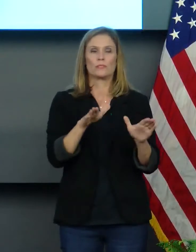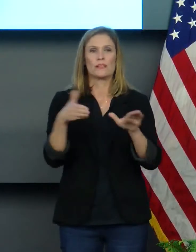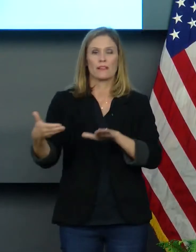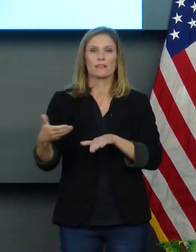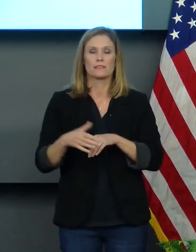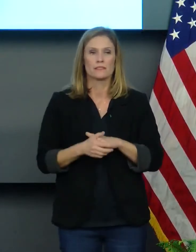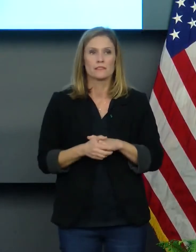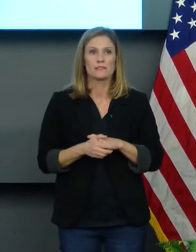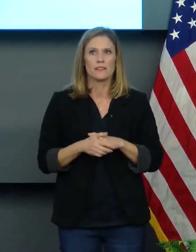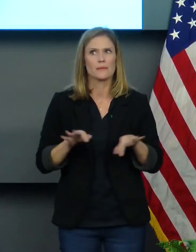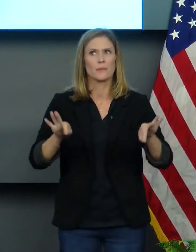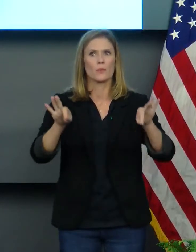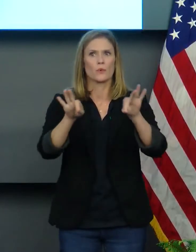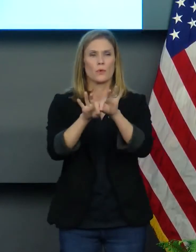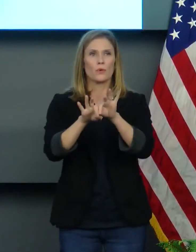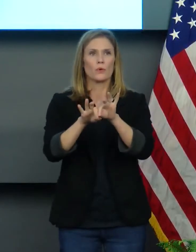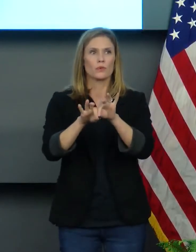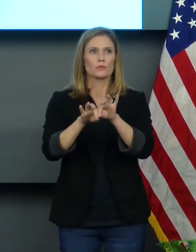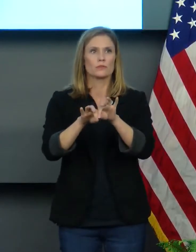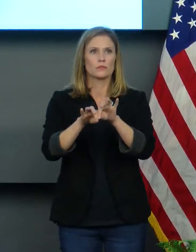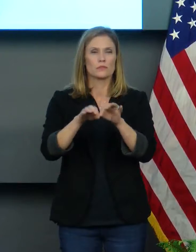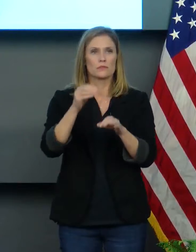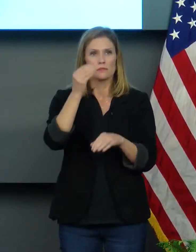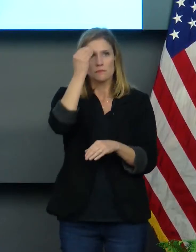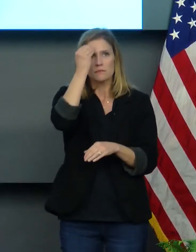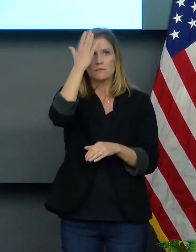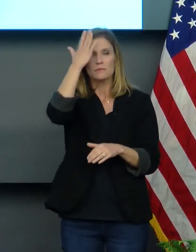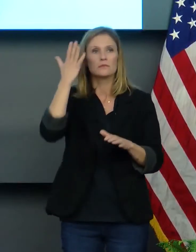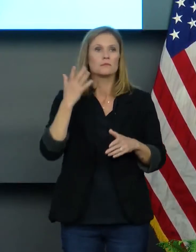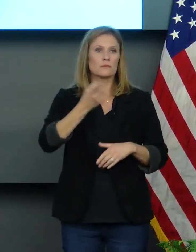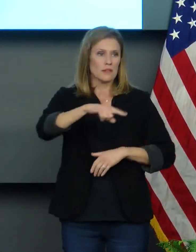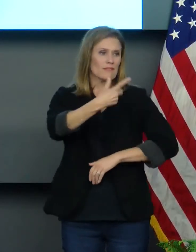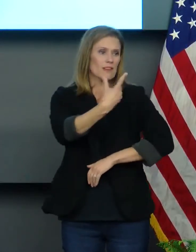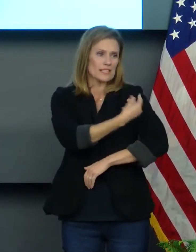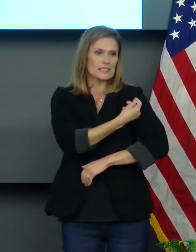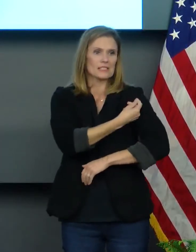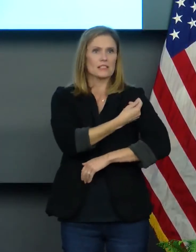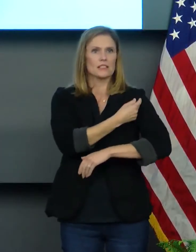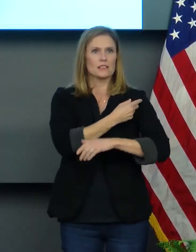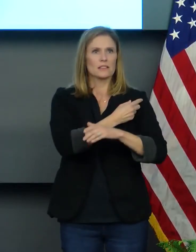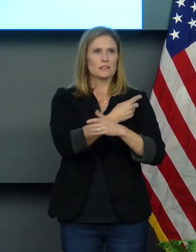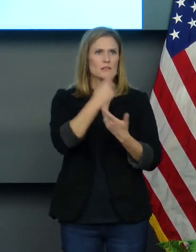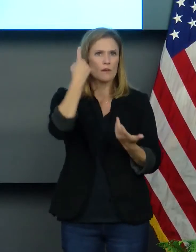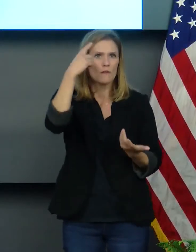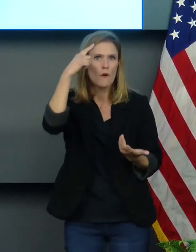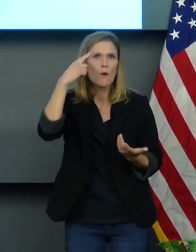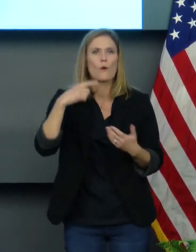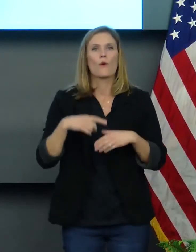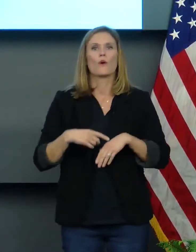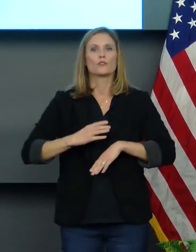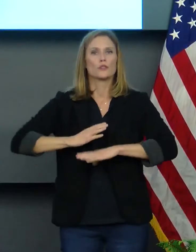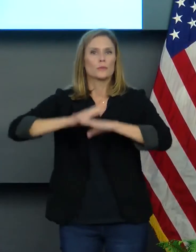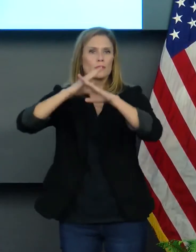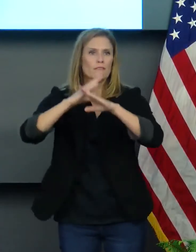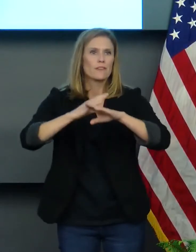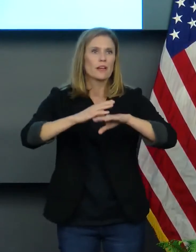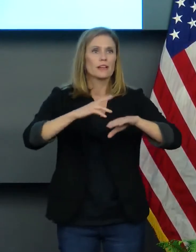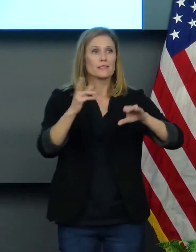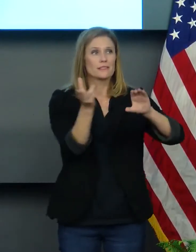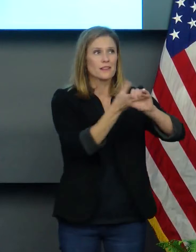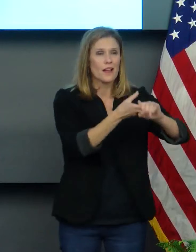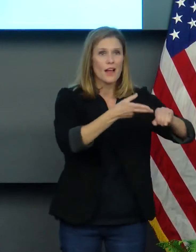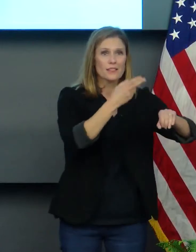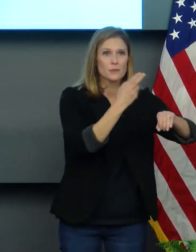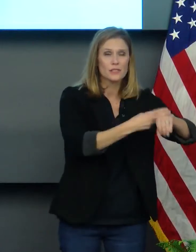that's vitally important to note. These vaccines are designed to prevent hospitalization and death. And even